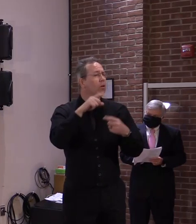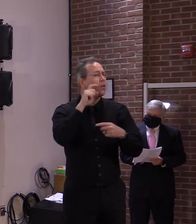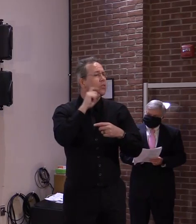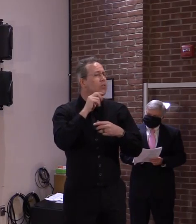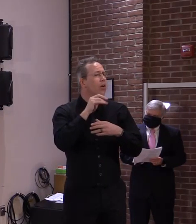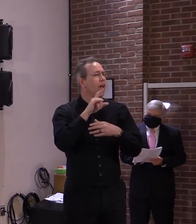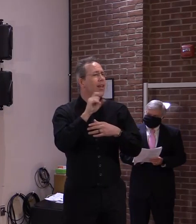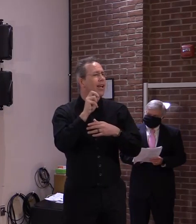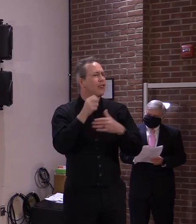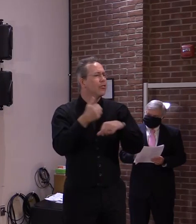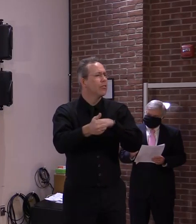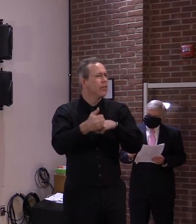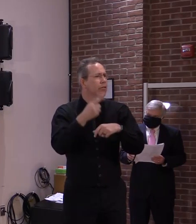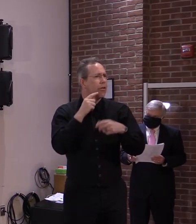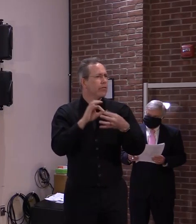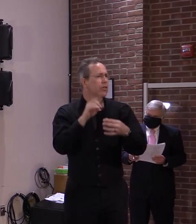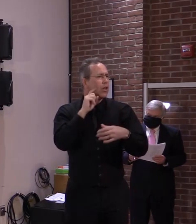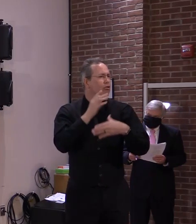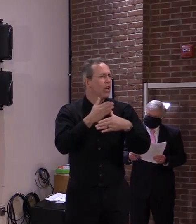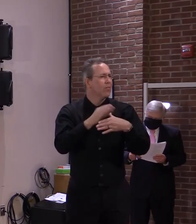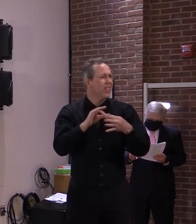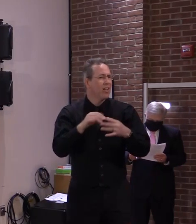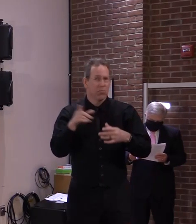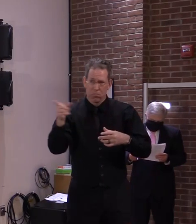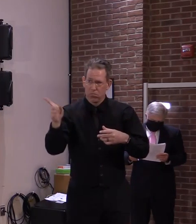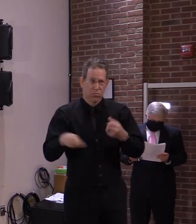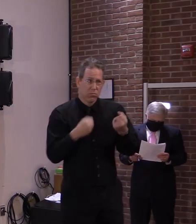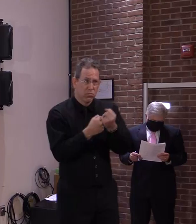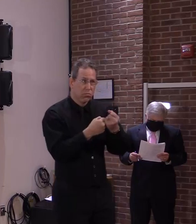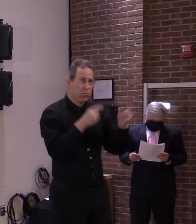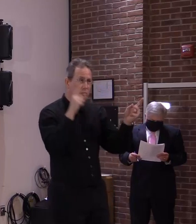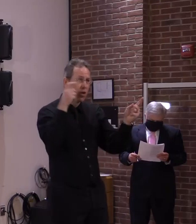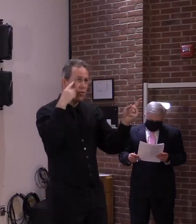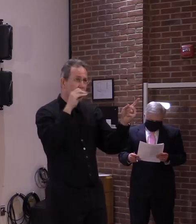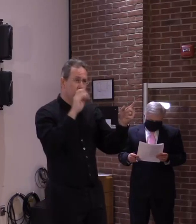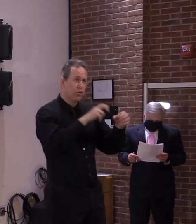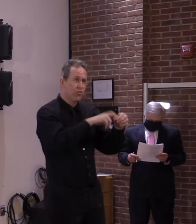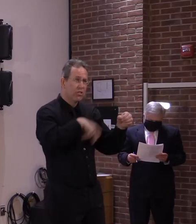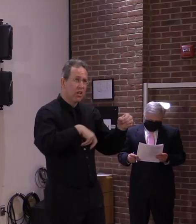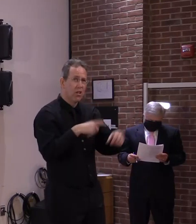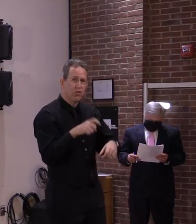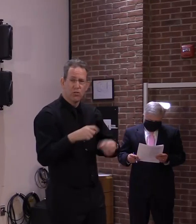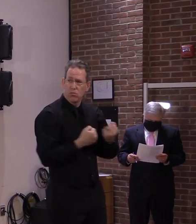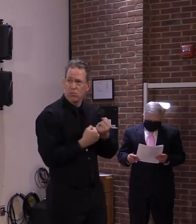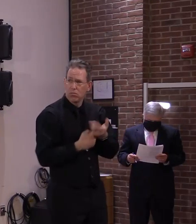But do you think he ought to step aside with all the issues he's facing? I think he should do what he thinks is right.